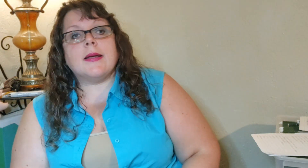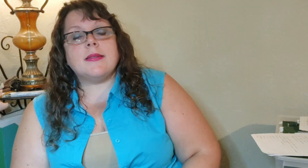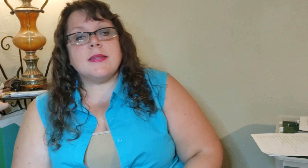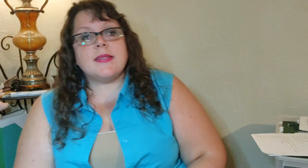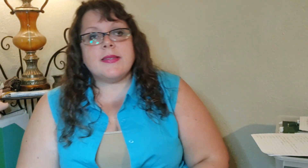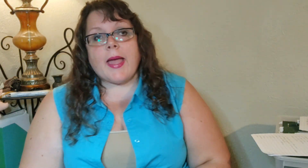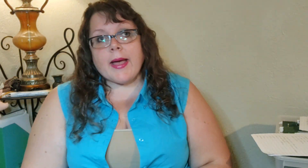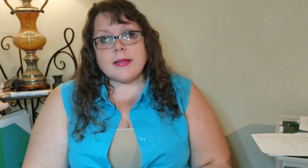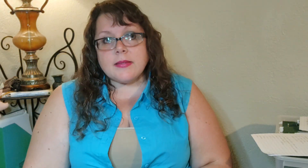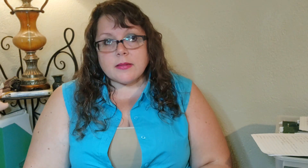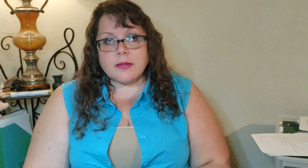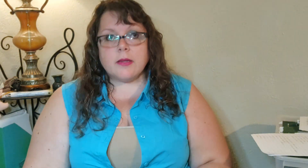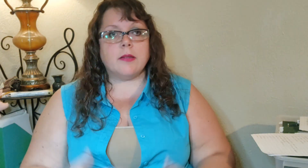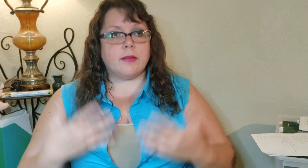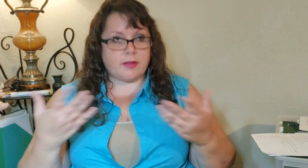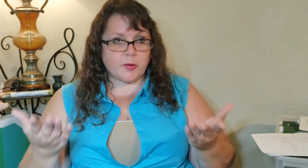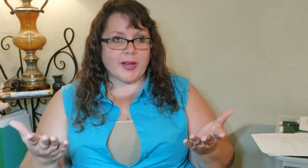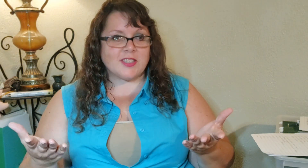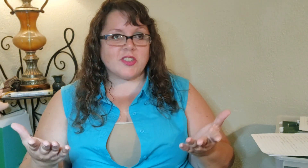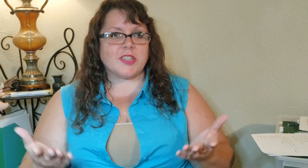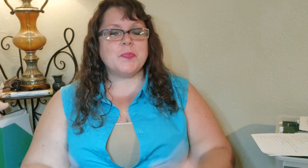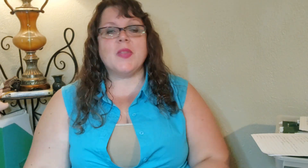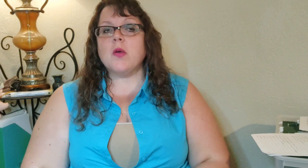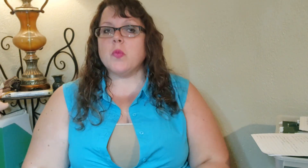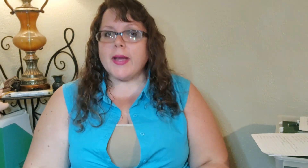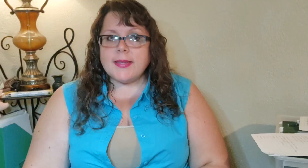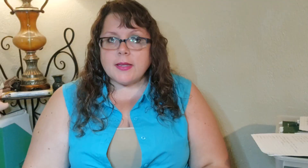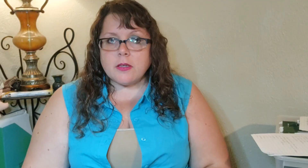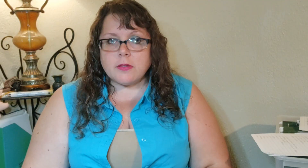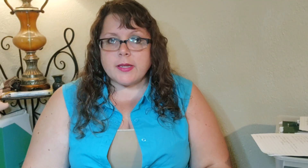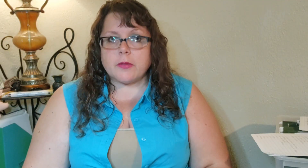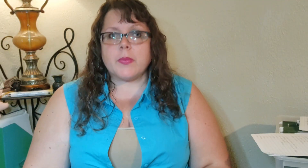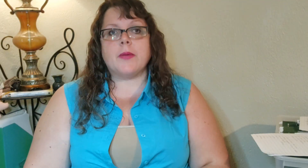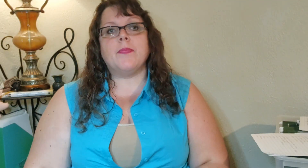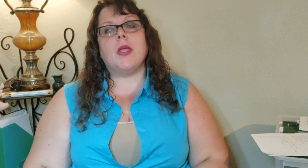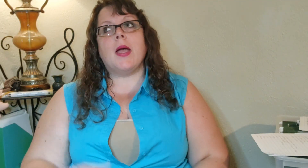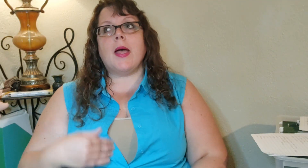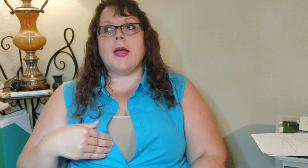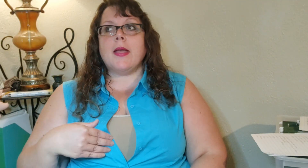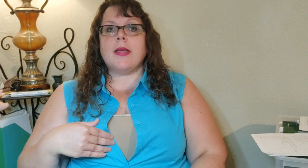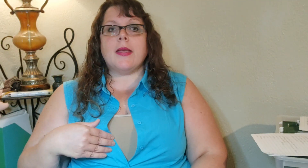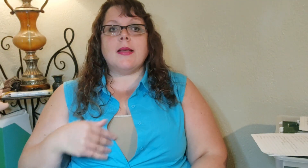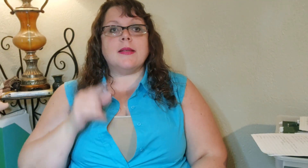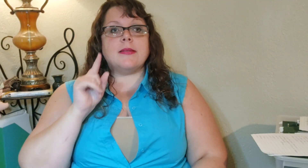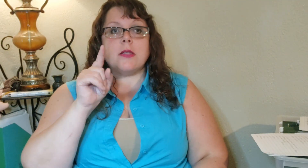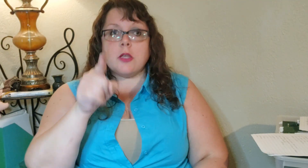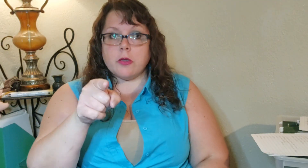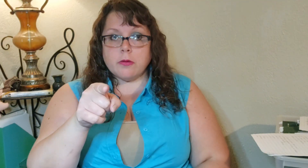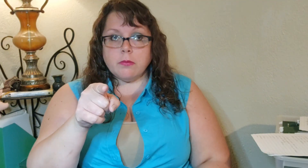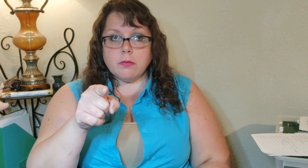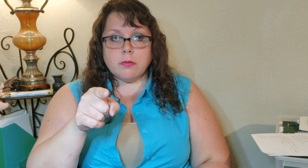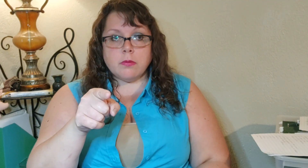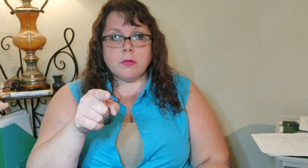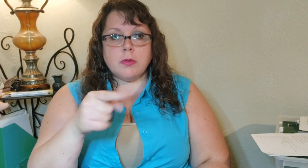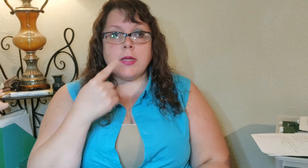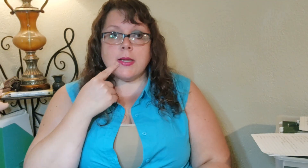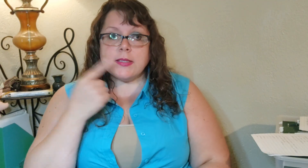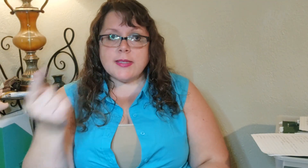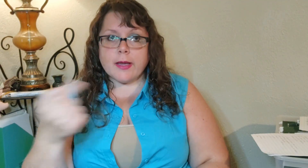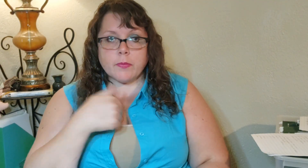And to ask the question, why didn't you tell me, is you tell